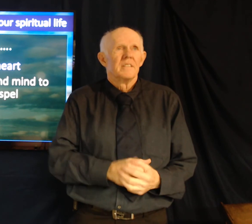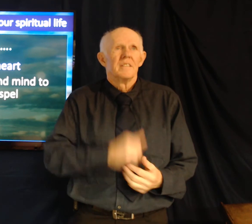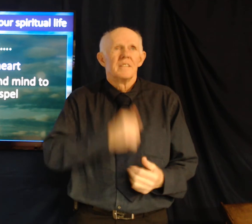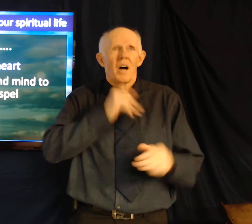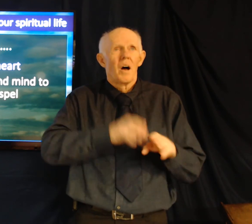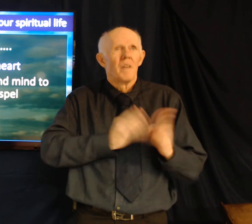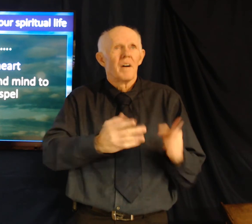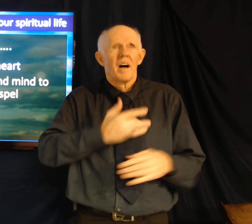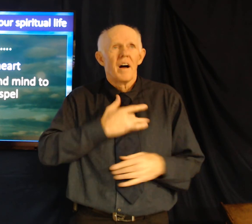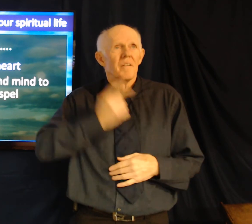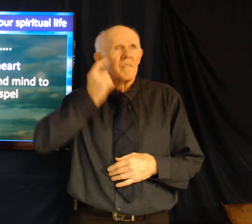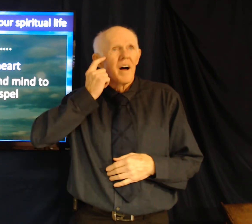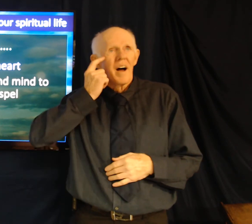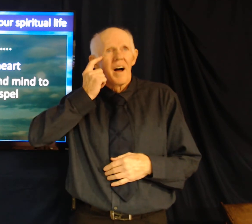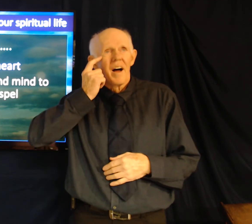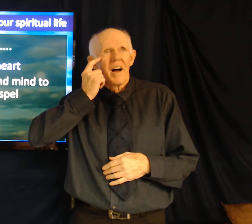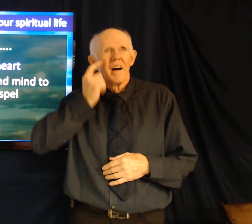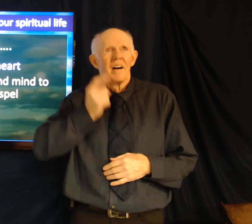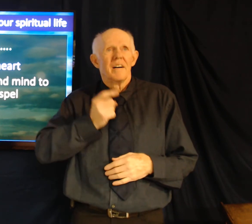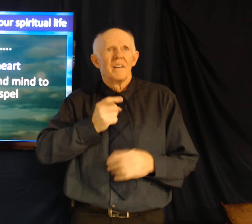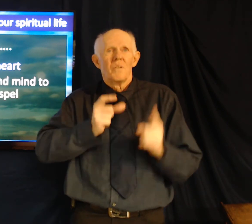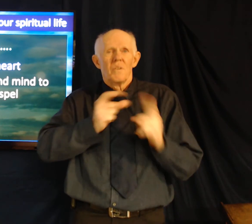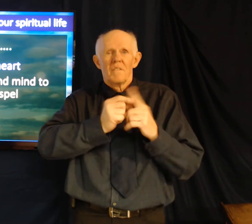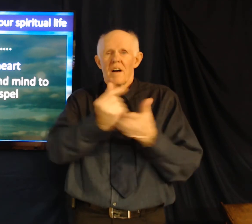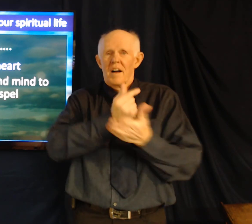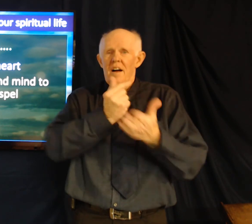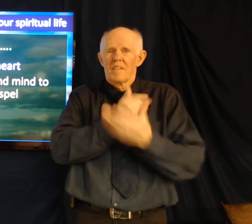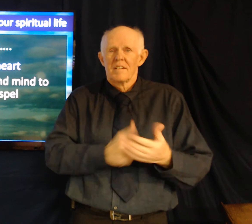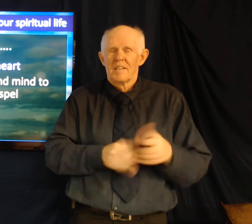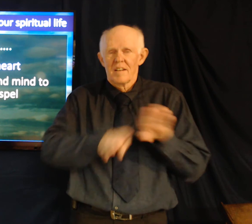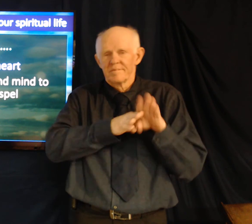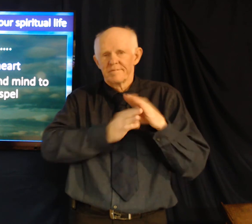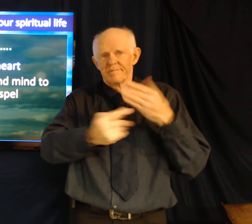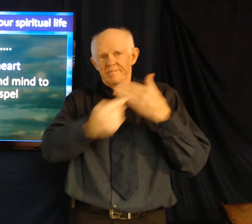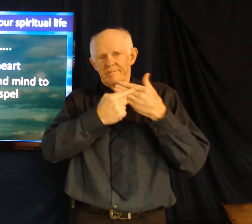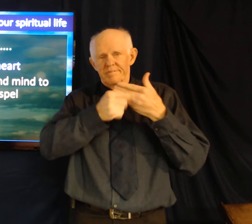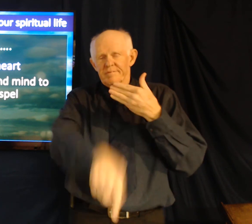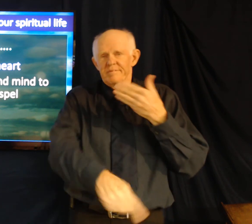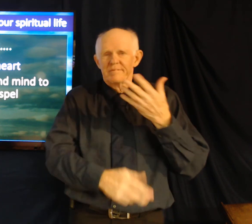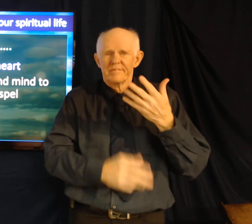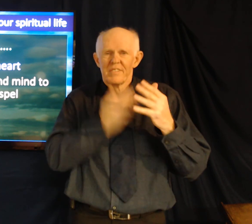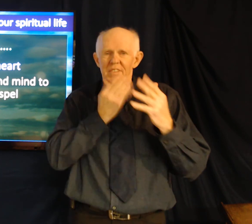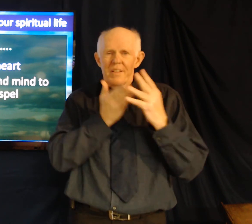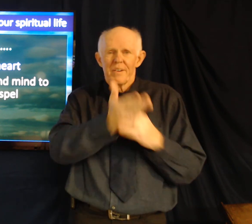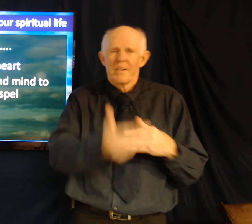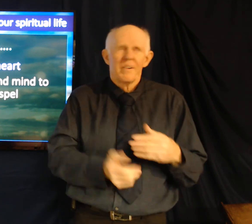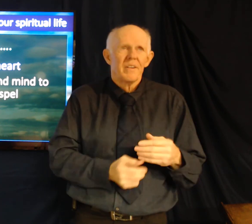they do not open the heart and mind to the gospel